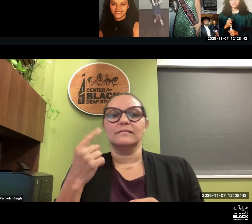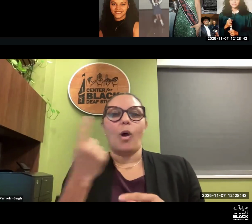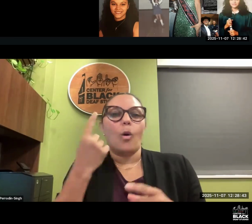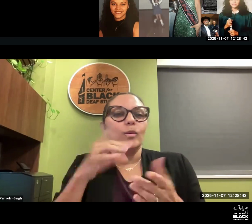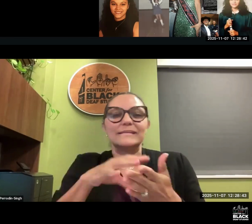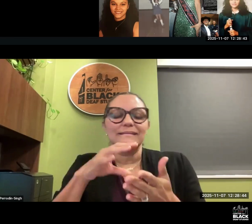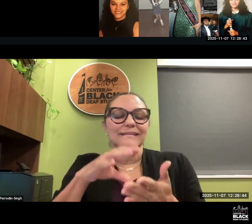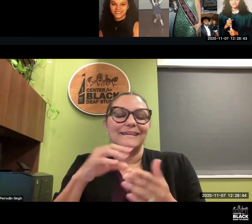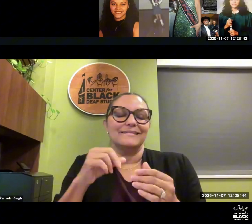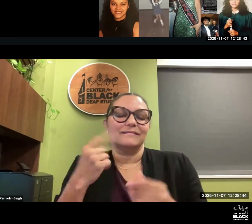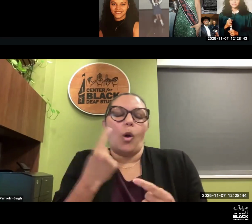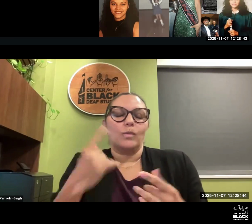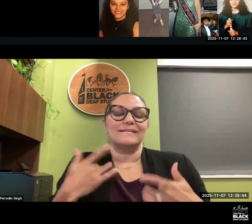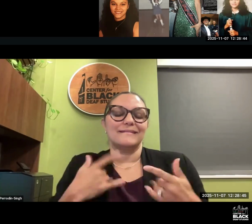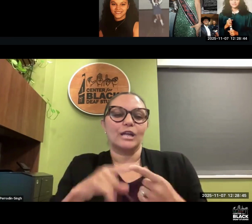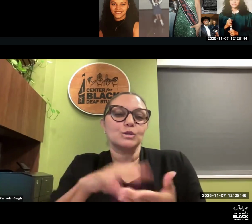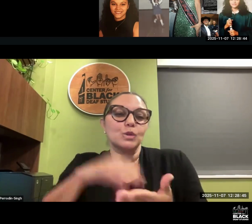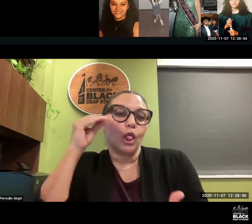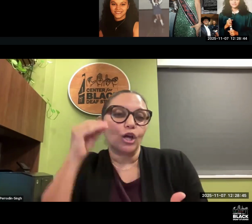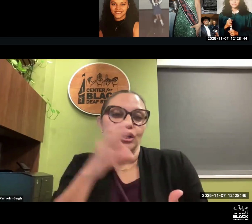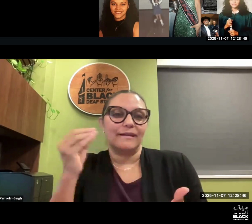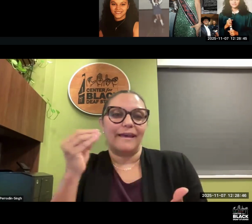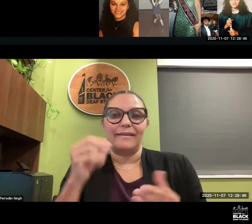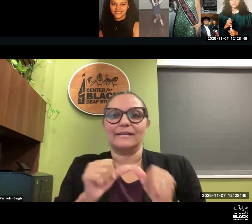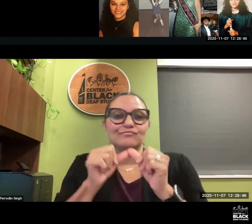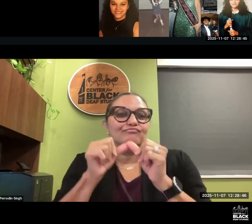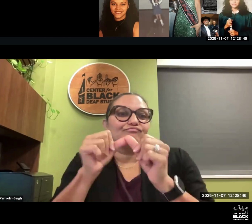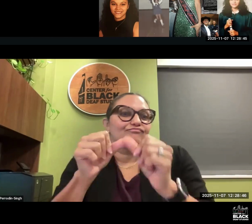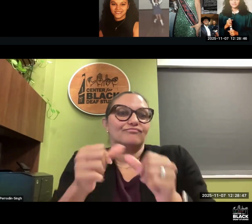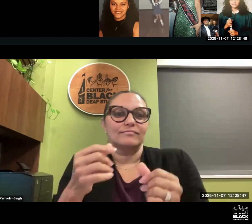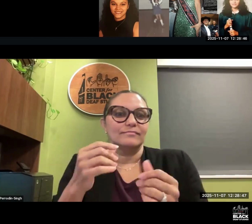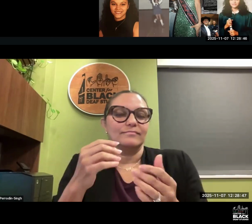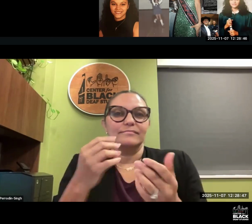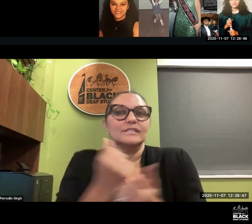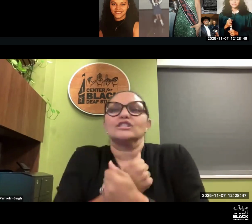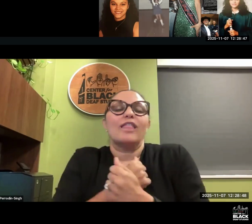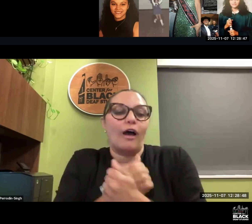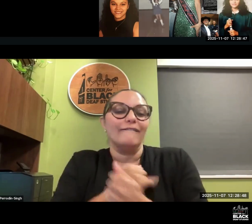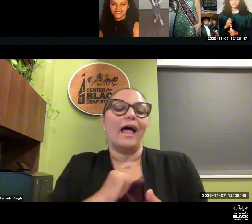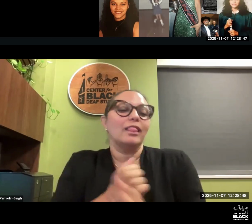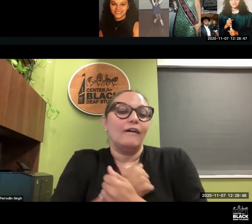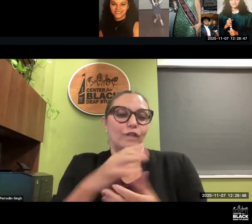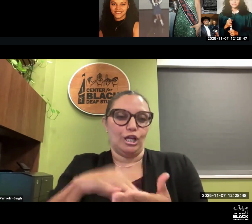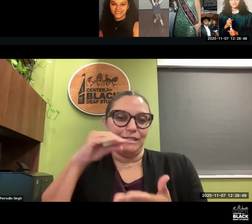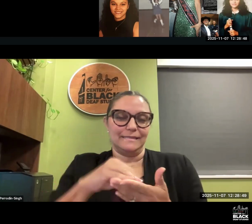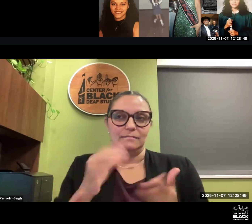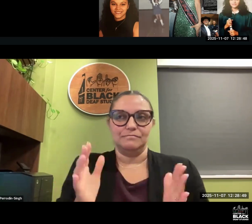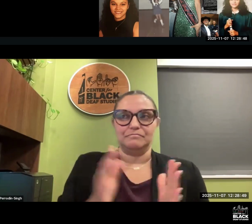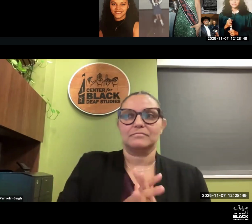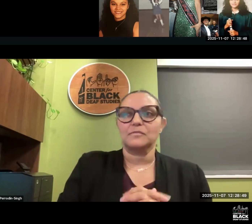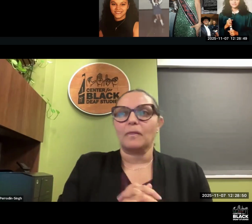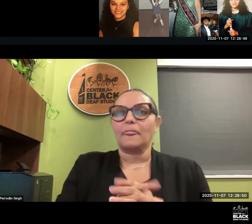had such a great experience. I always loved going to school. I always loved learning. Continue to